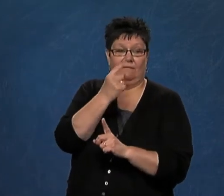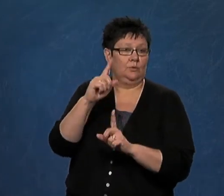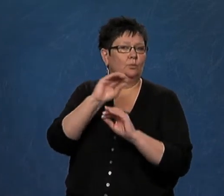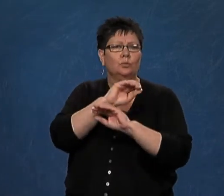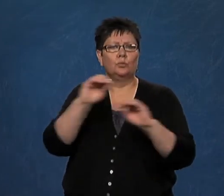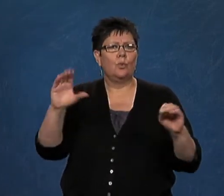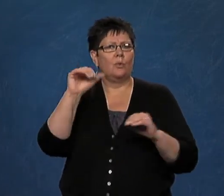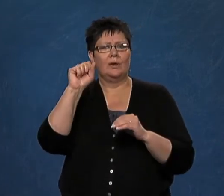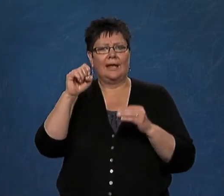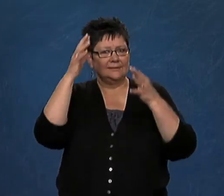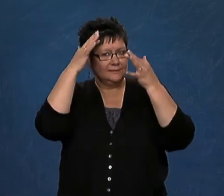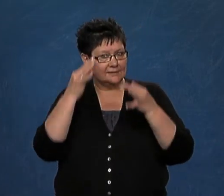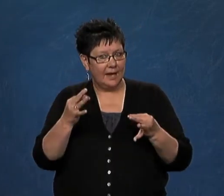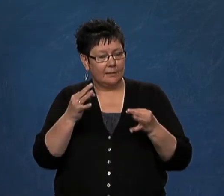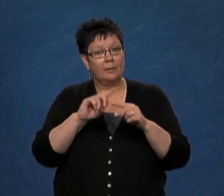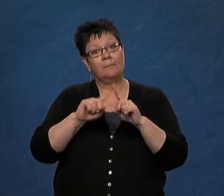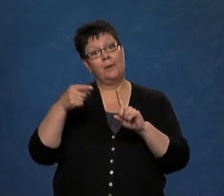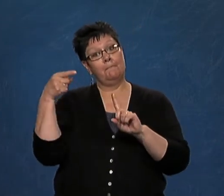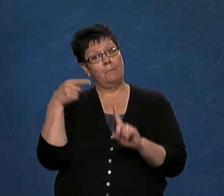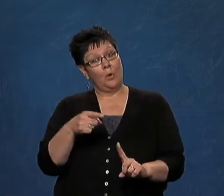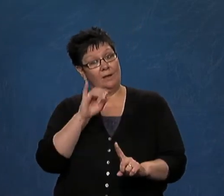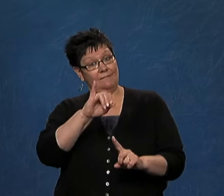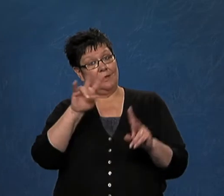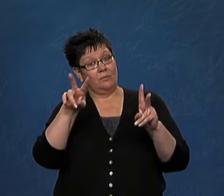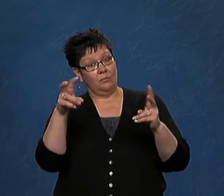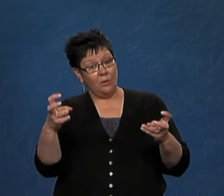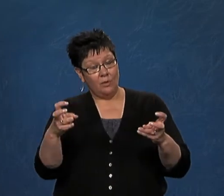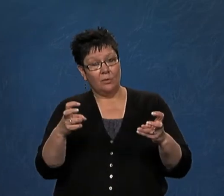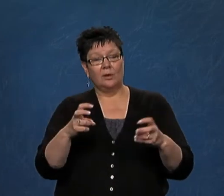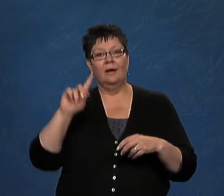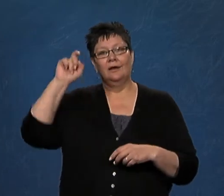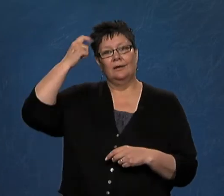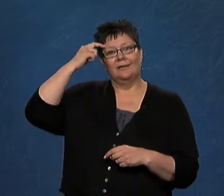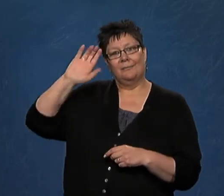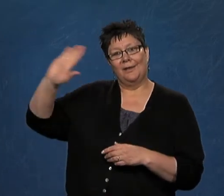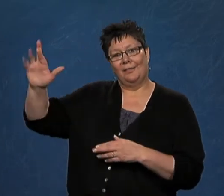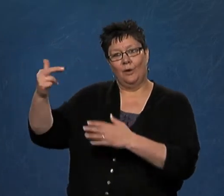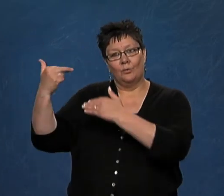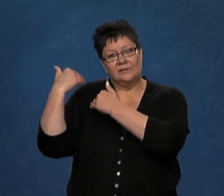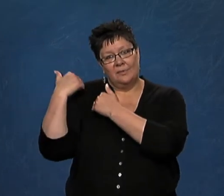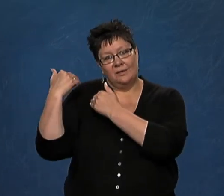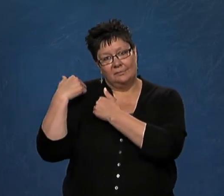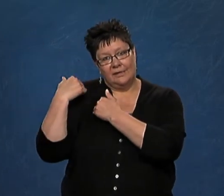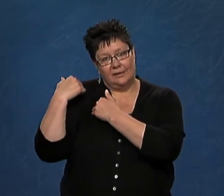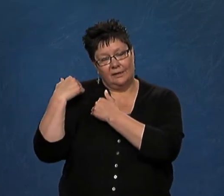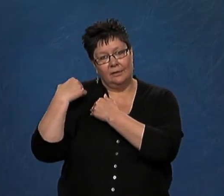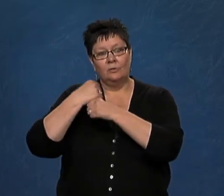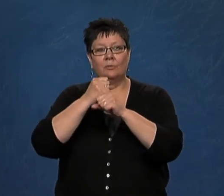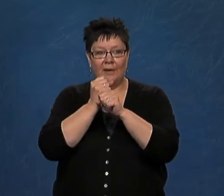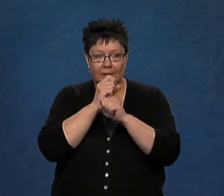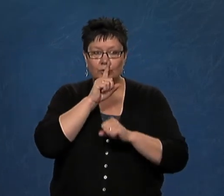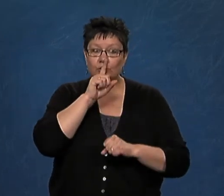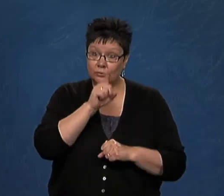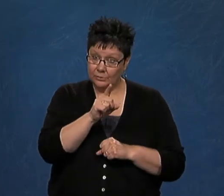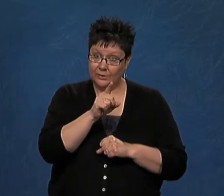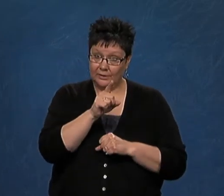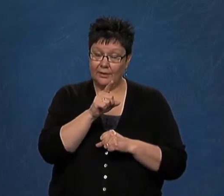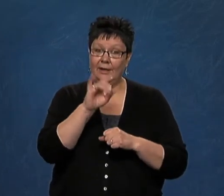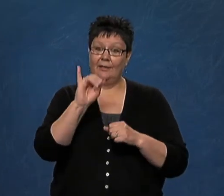before 2011, there was no case decided, but the point of this quote is that it's the government's responsibility